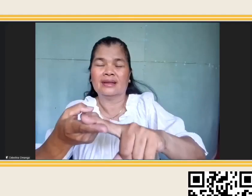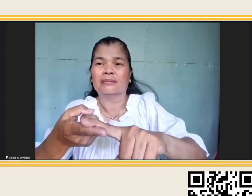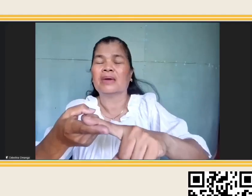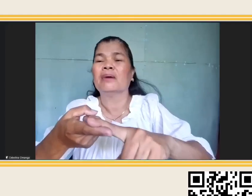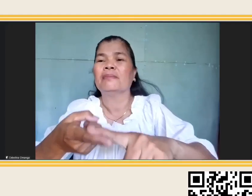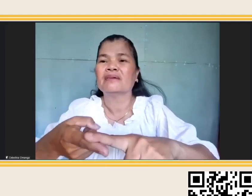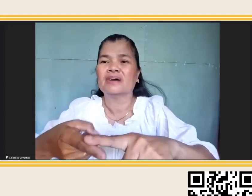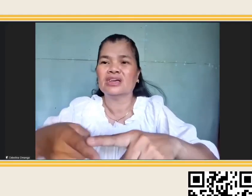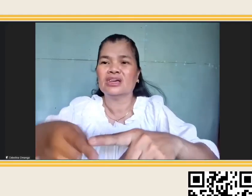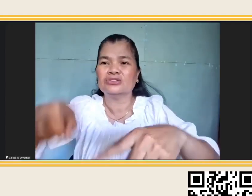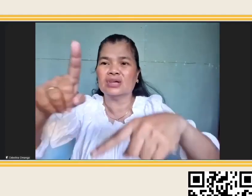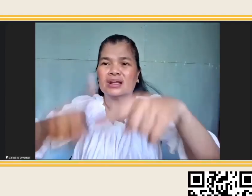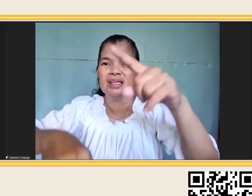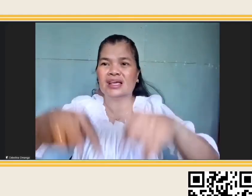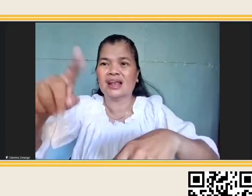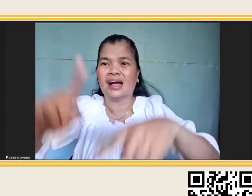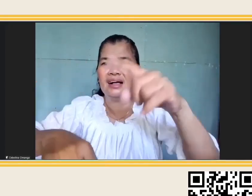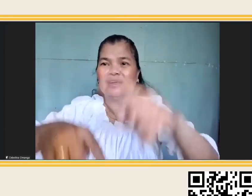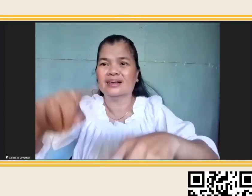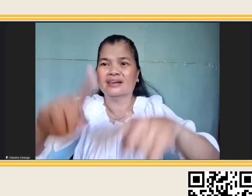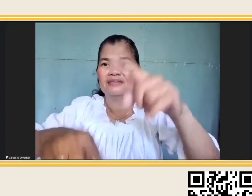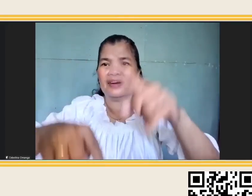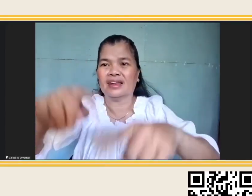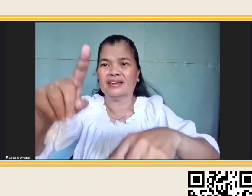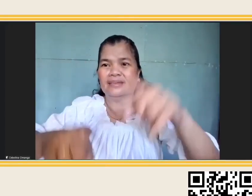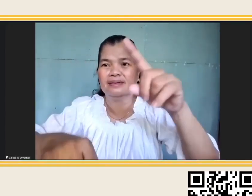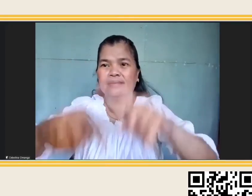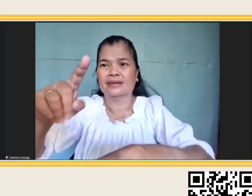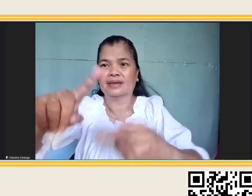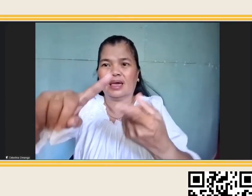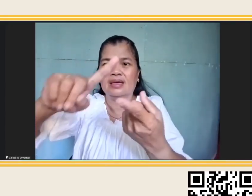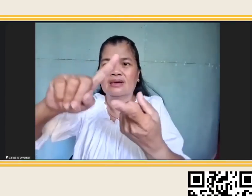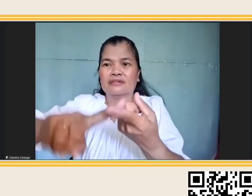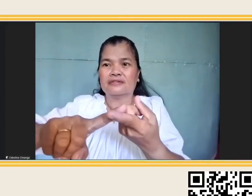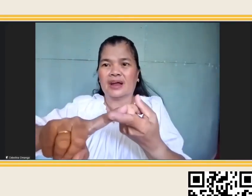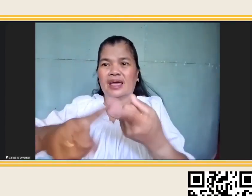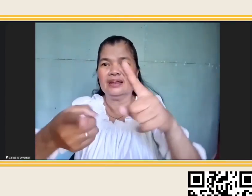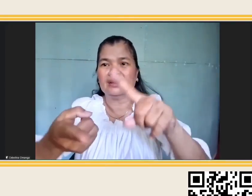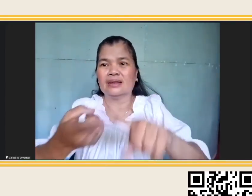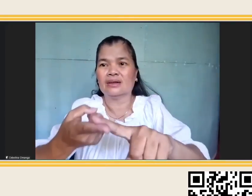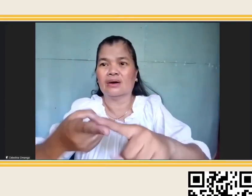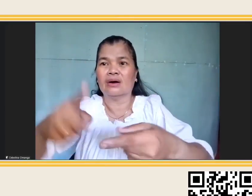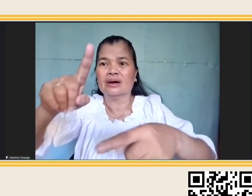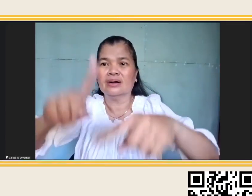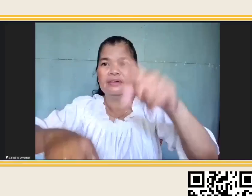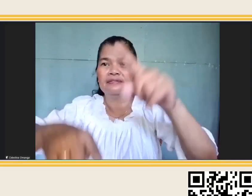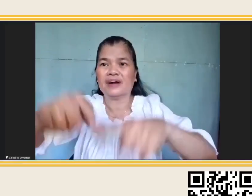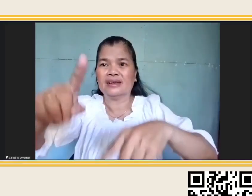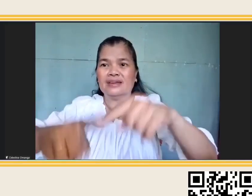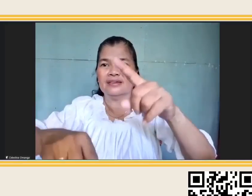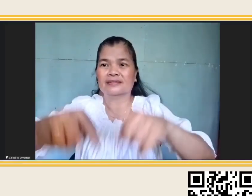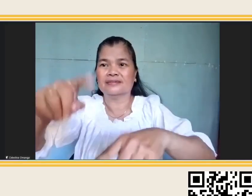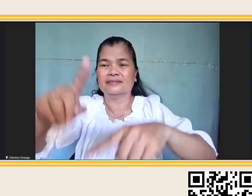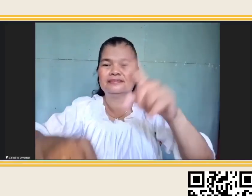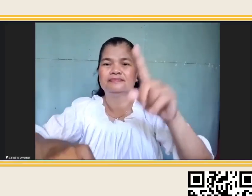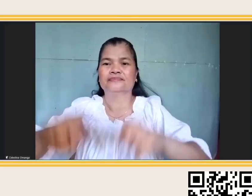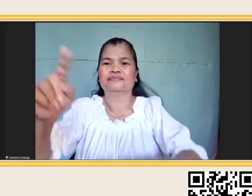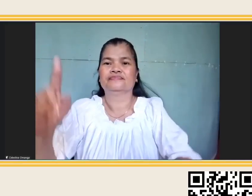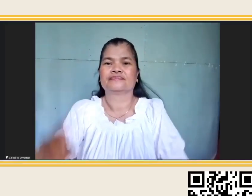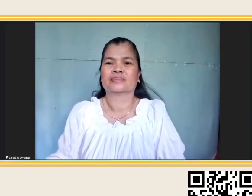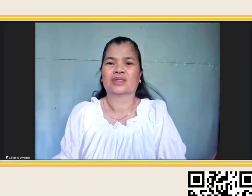Friend. May iba pang variation yan. Ganyan lang. Friend. Okay? Friend or friend.